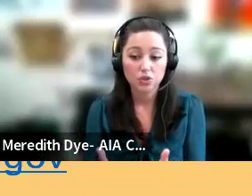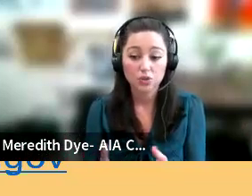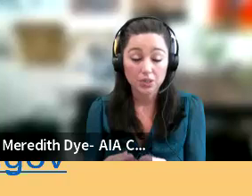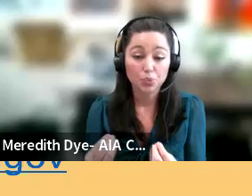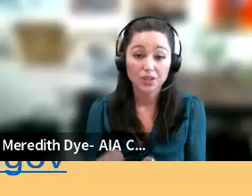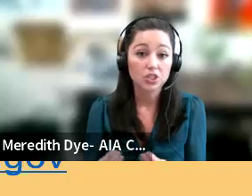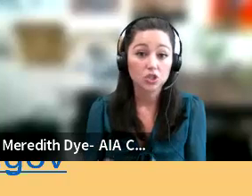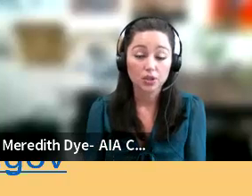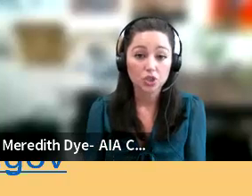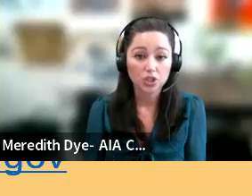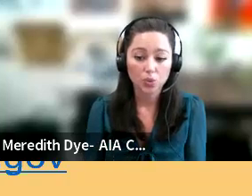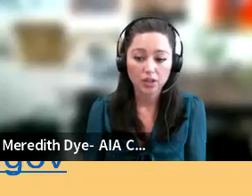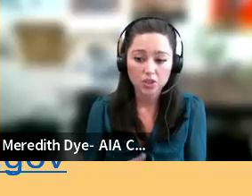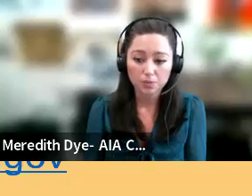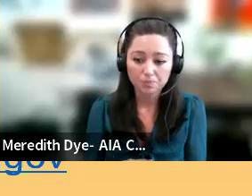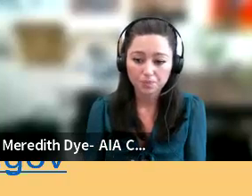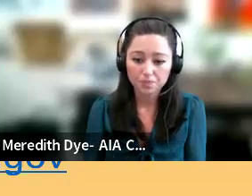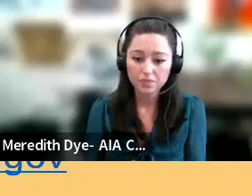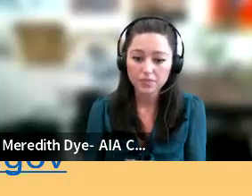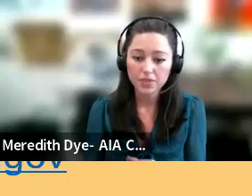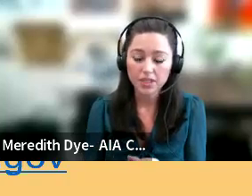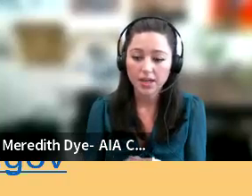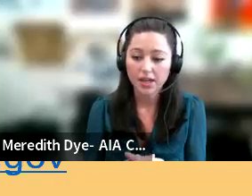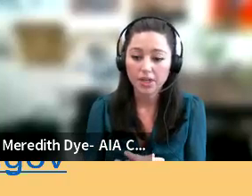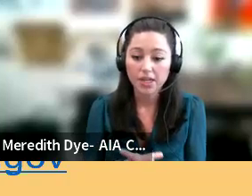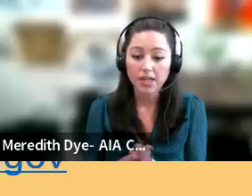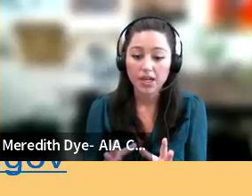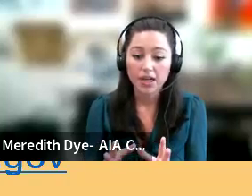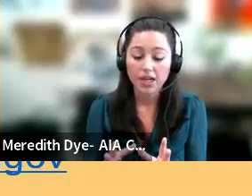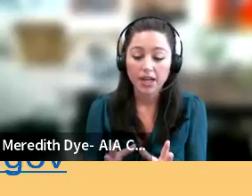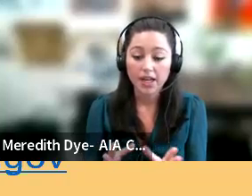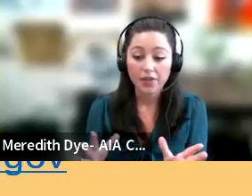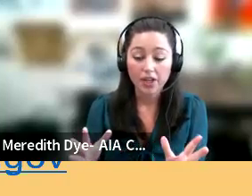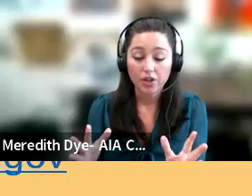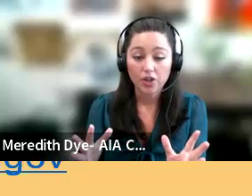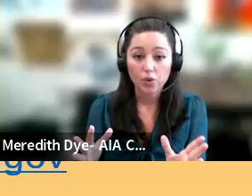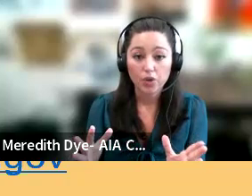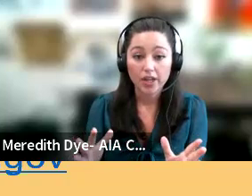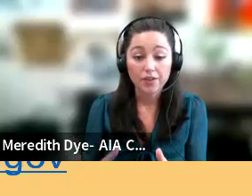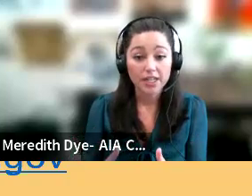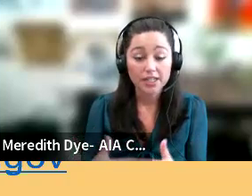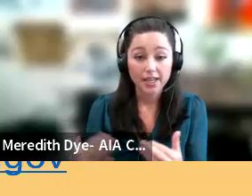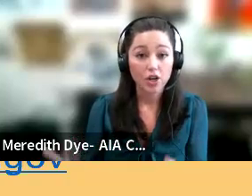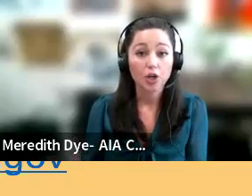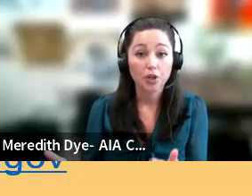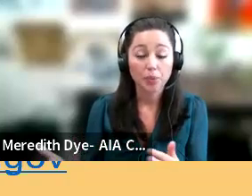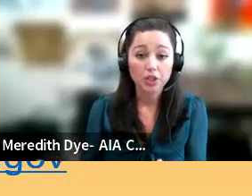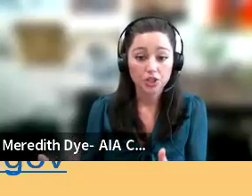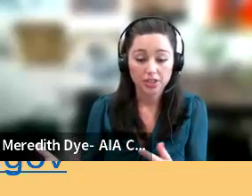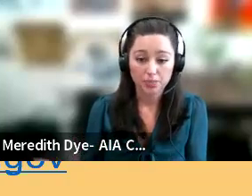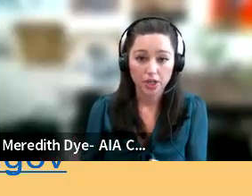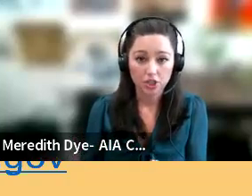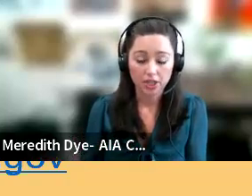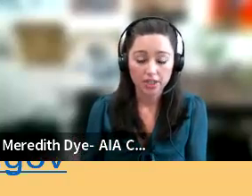brief description, you're welcome to. And then if it is an